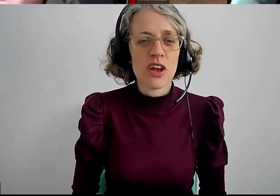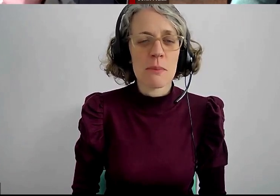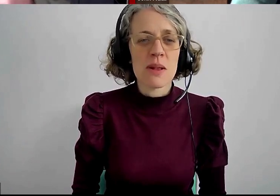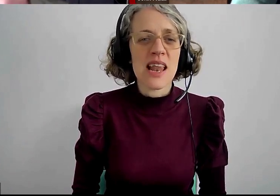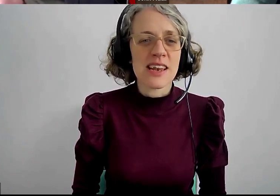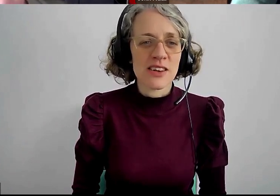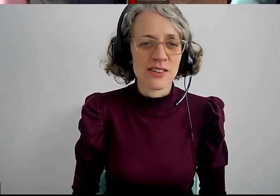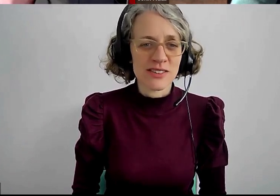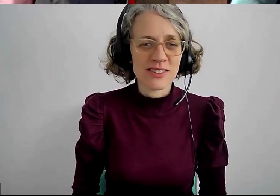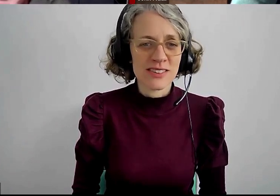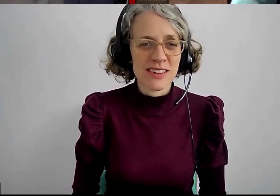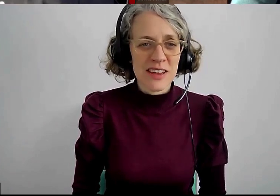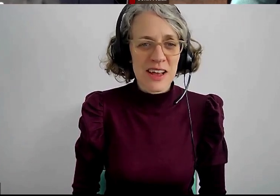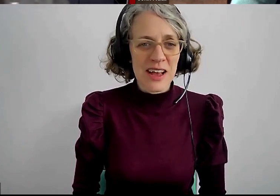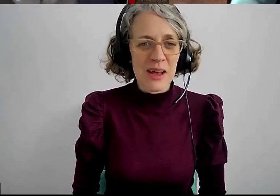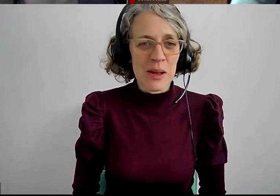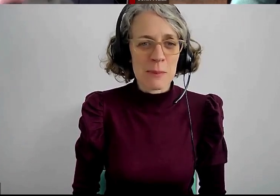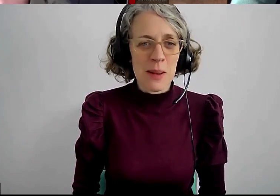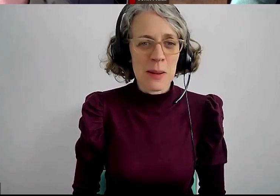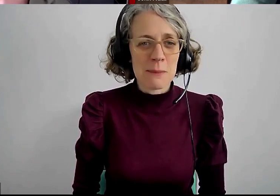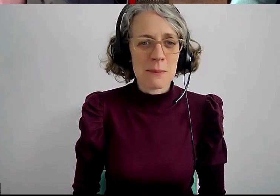use the term millennials.